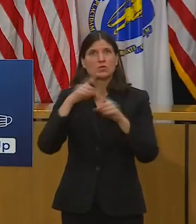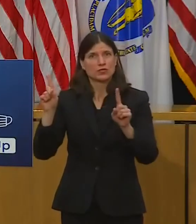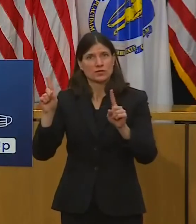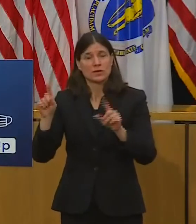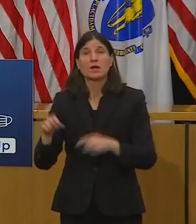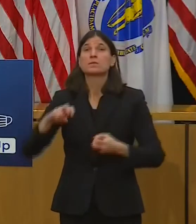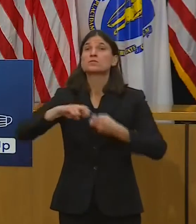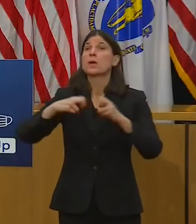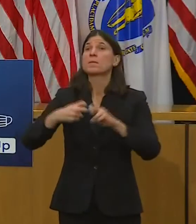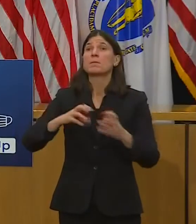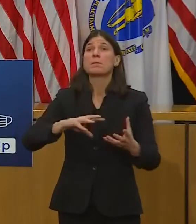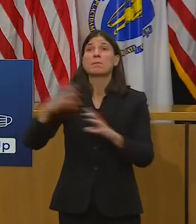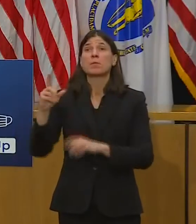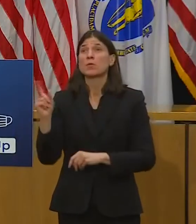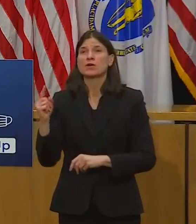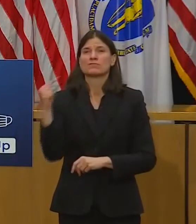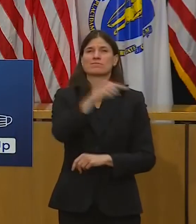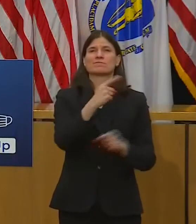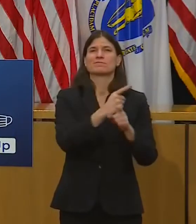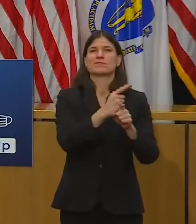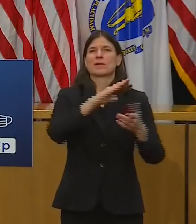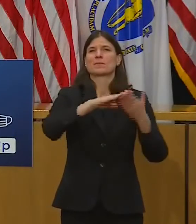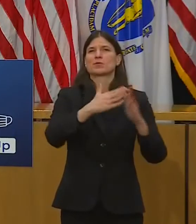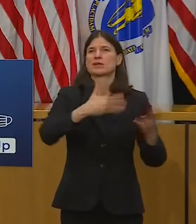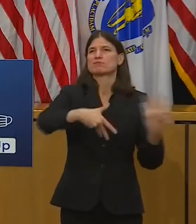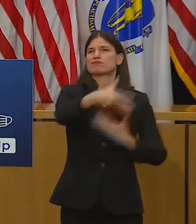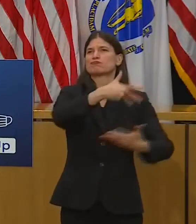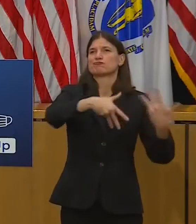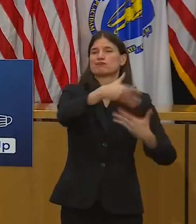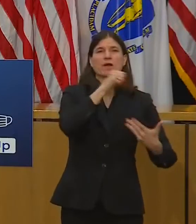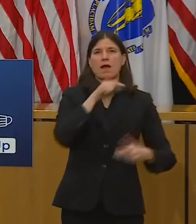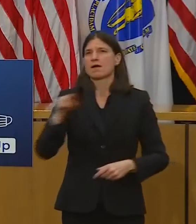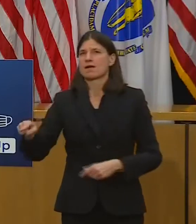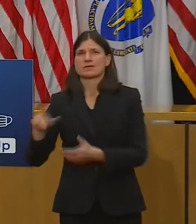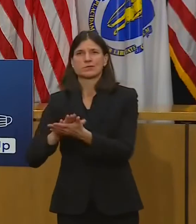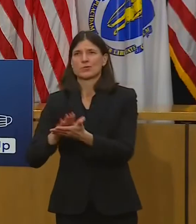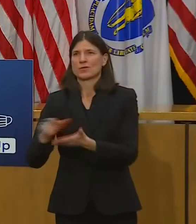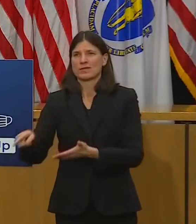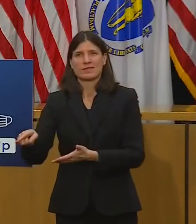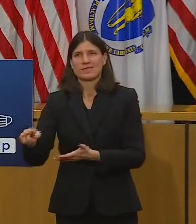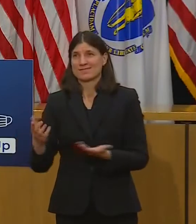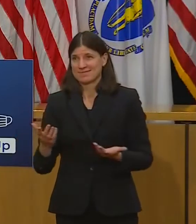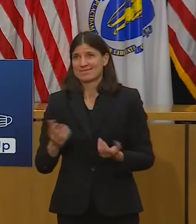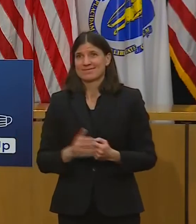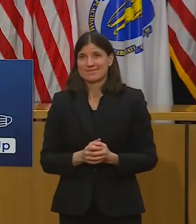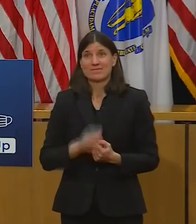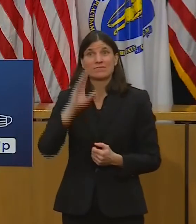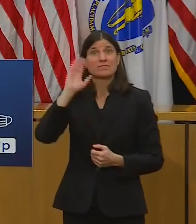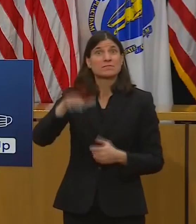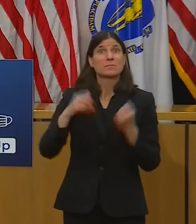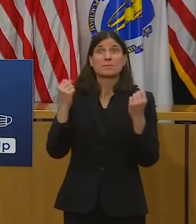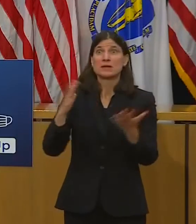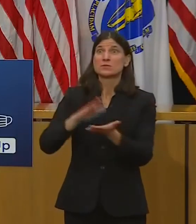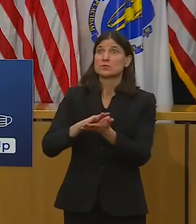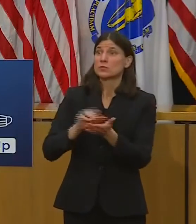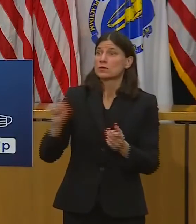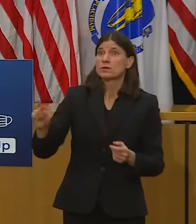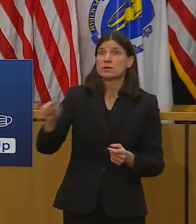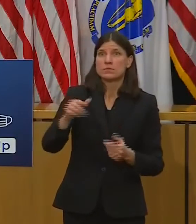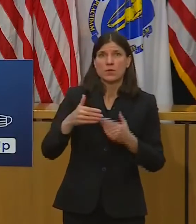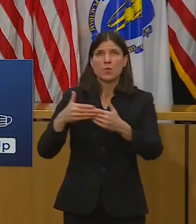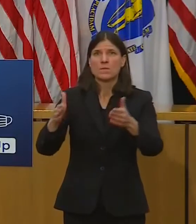it. As a result, many districts have been able to bring students back into the classroom. But unfortunately, too many